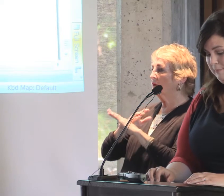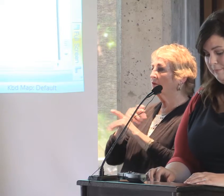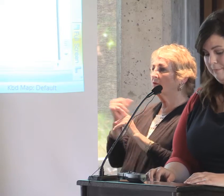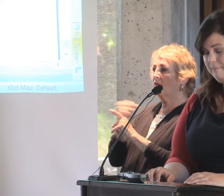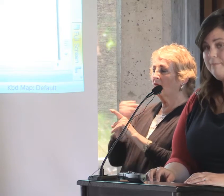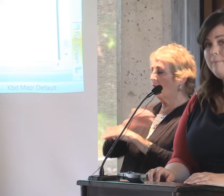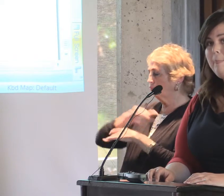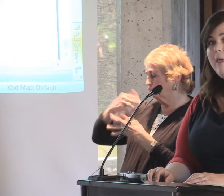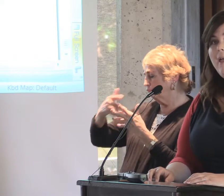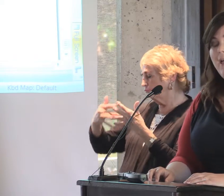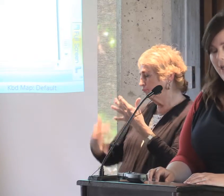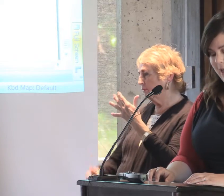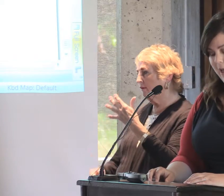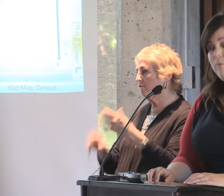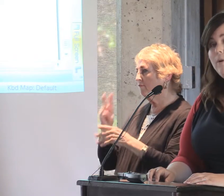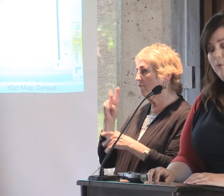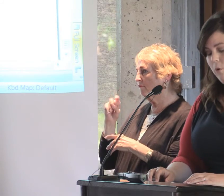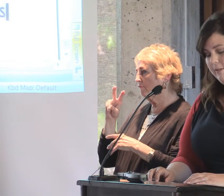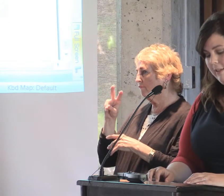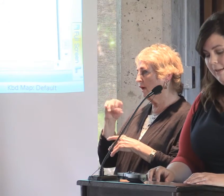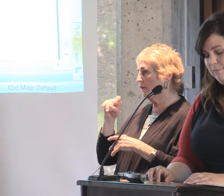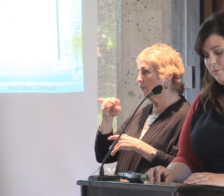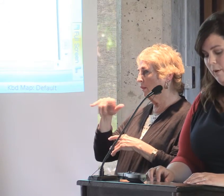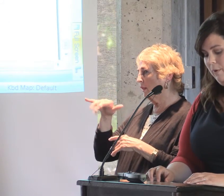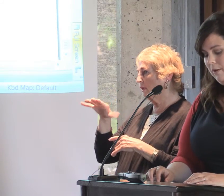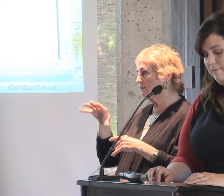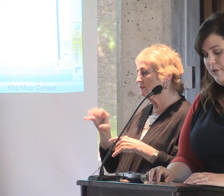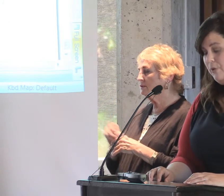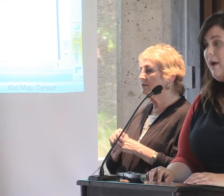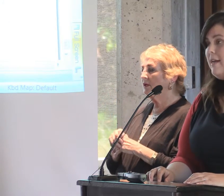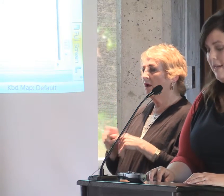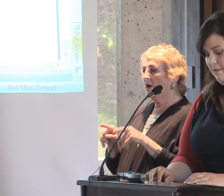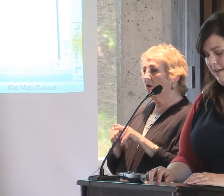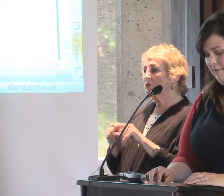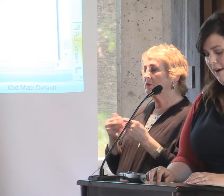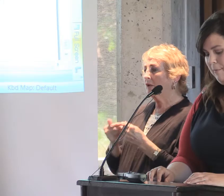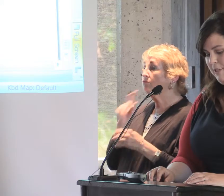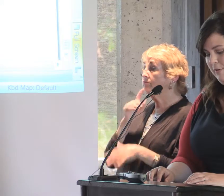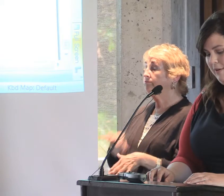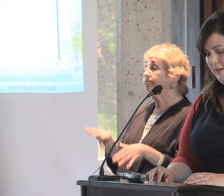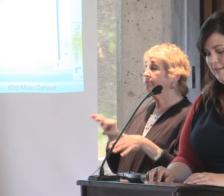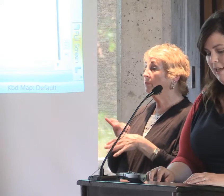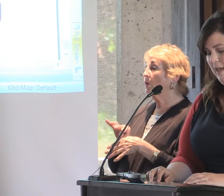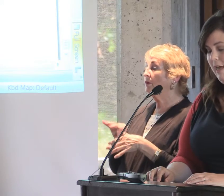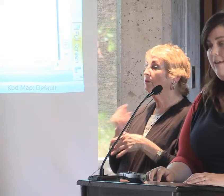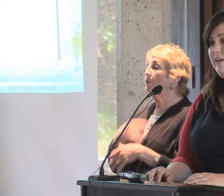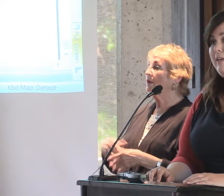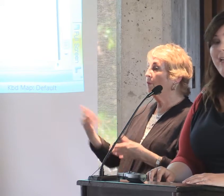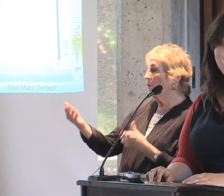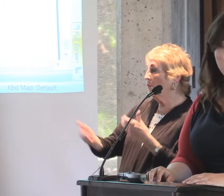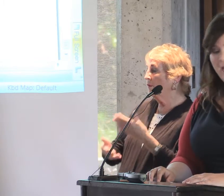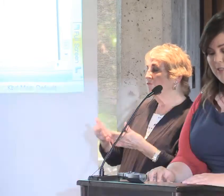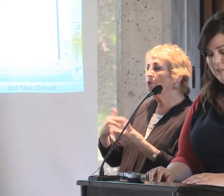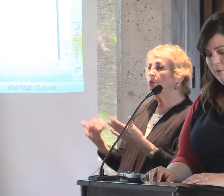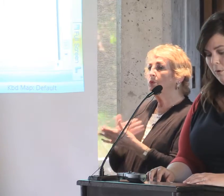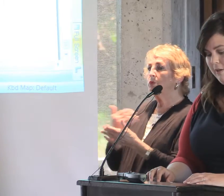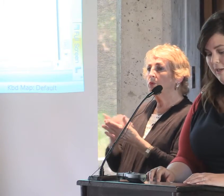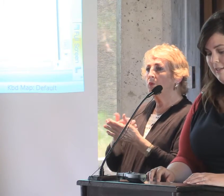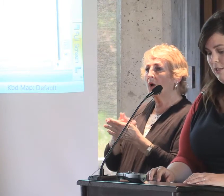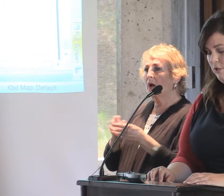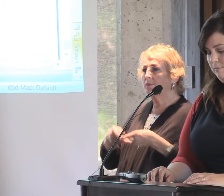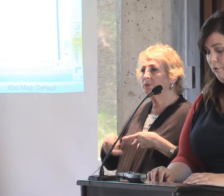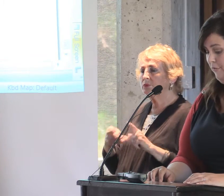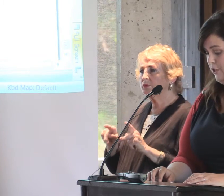forms. And more importantly, we welcome new and innovative opportunities that engage and